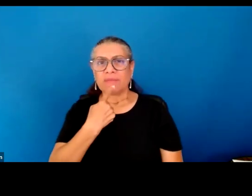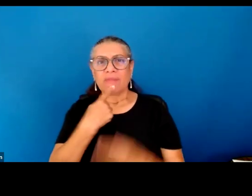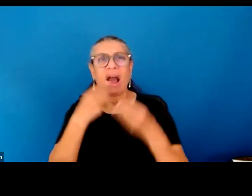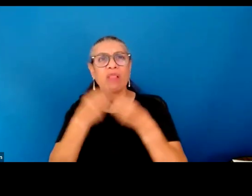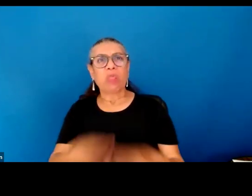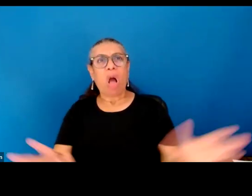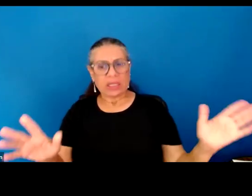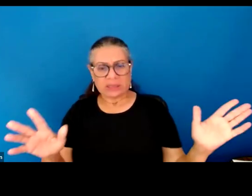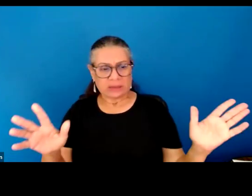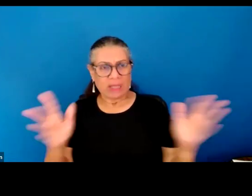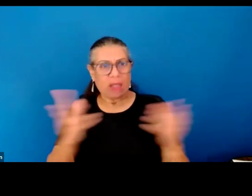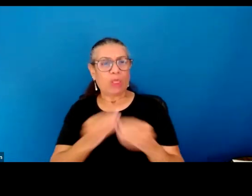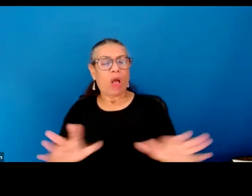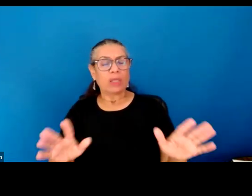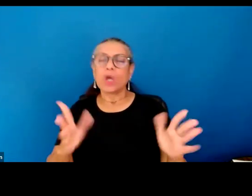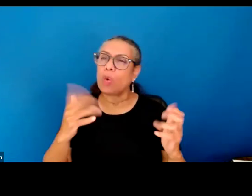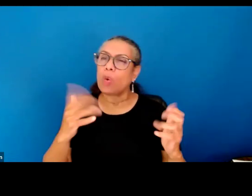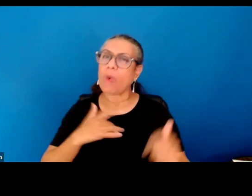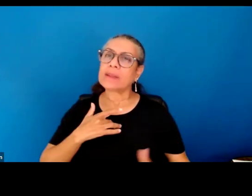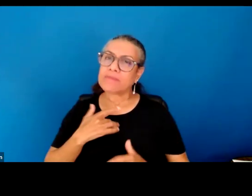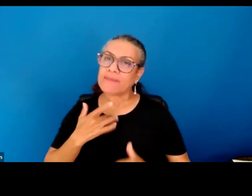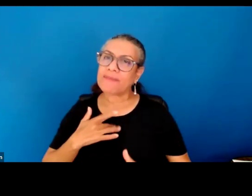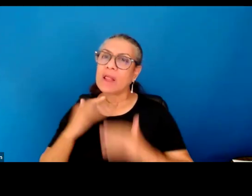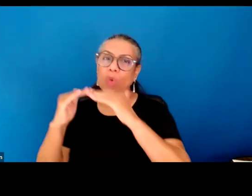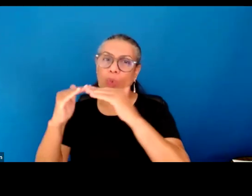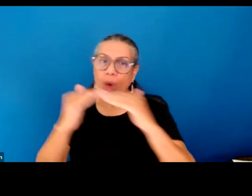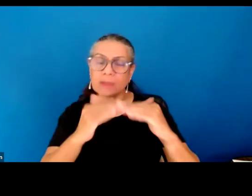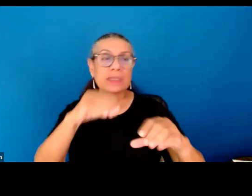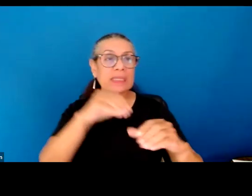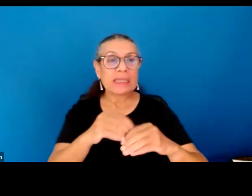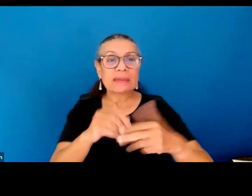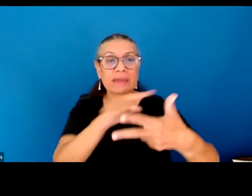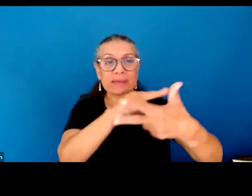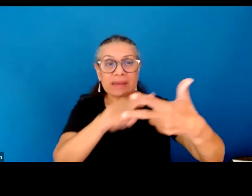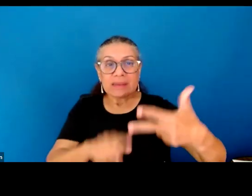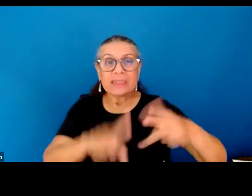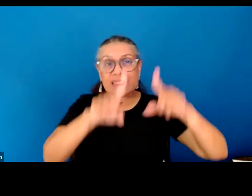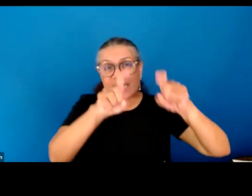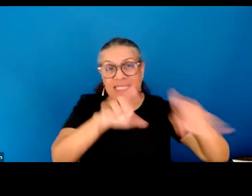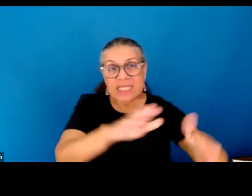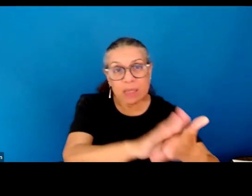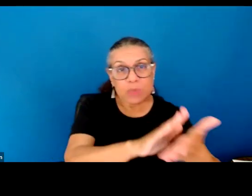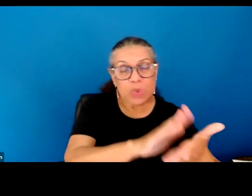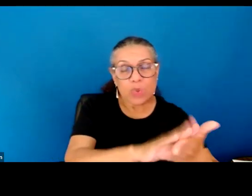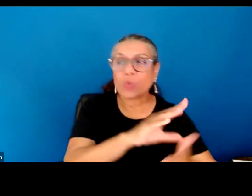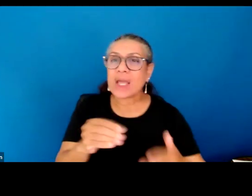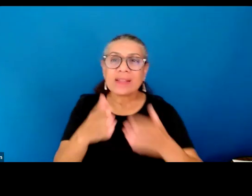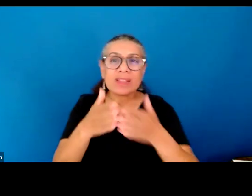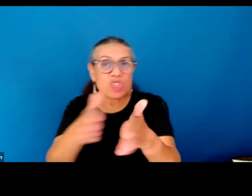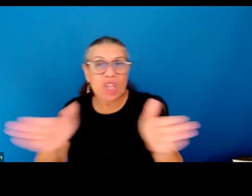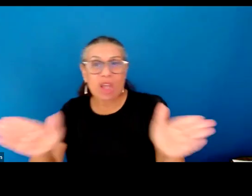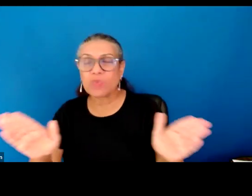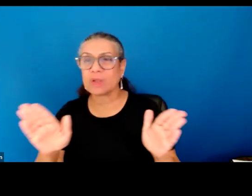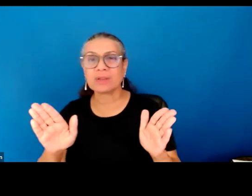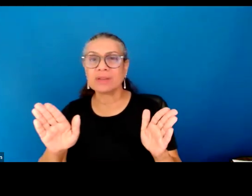quality everywhere. And that's got to be really the place where we put the effort. It's not fair to try to make 3